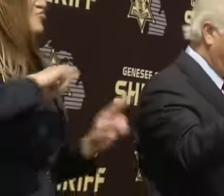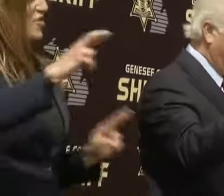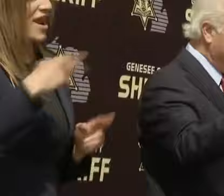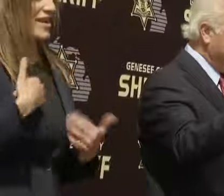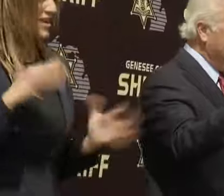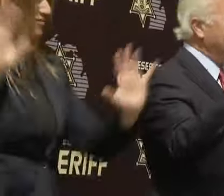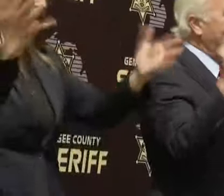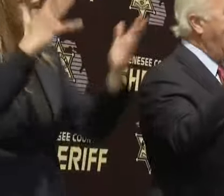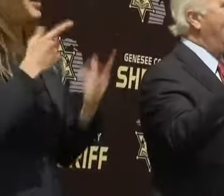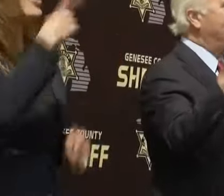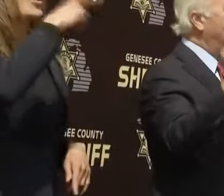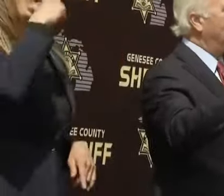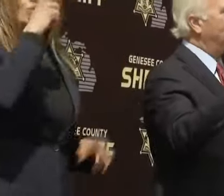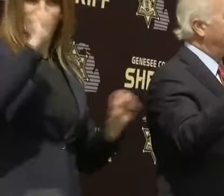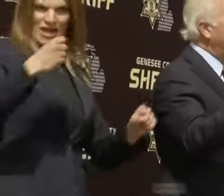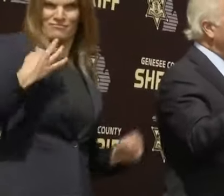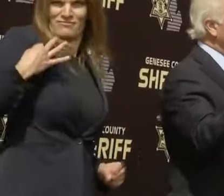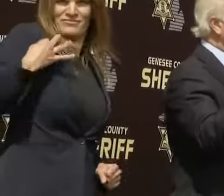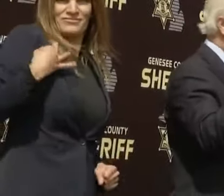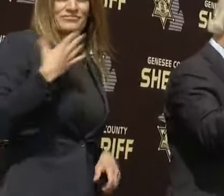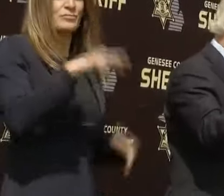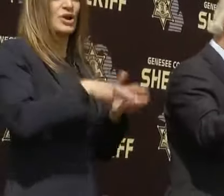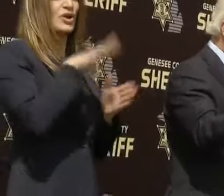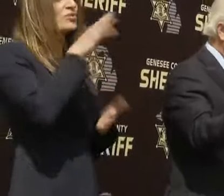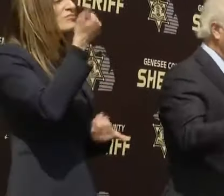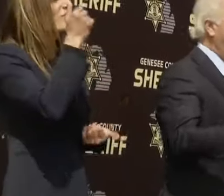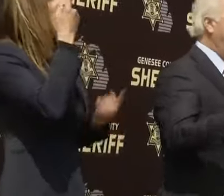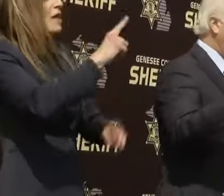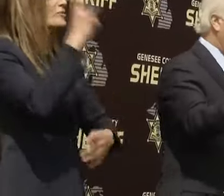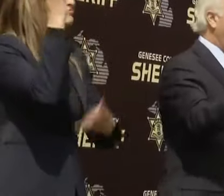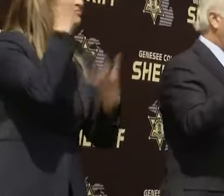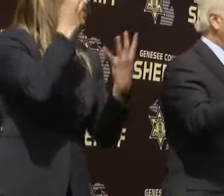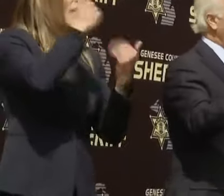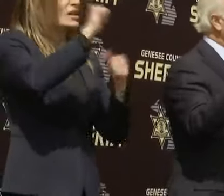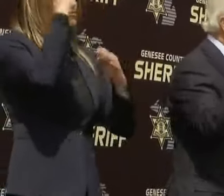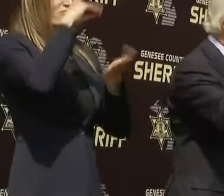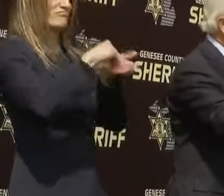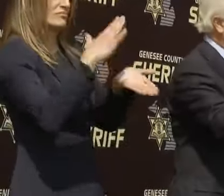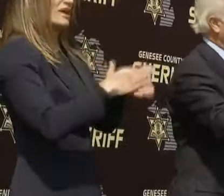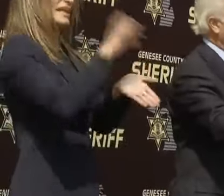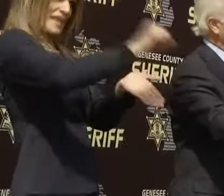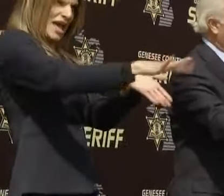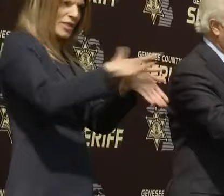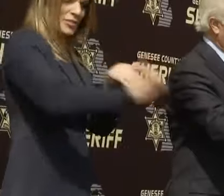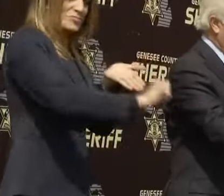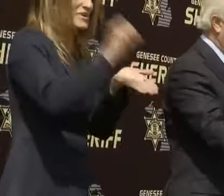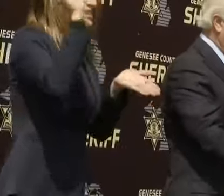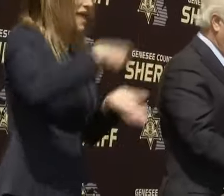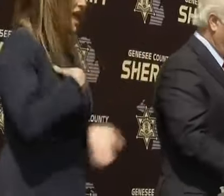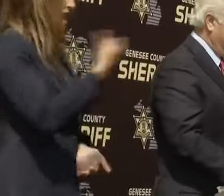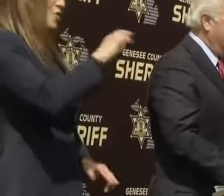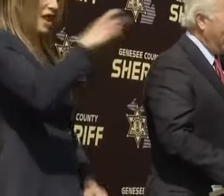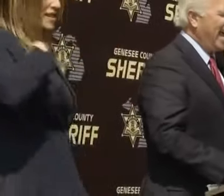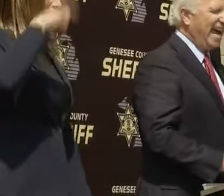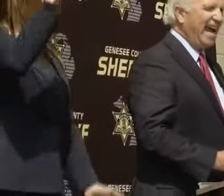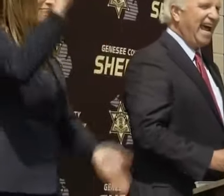eligible applicants can have their convictions expunged and get a clean slate.